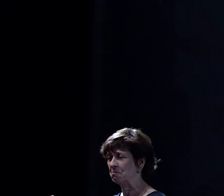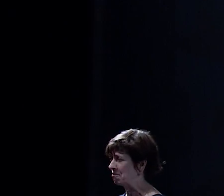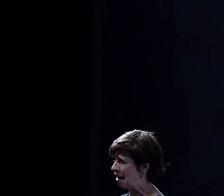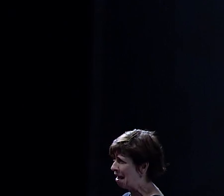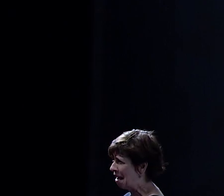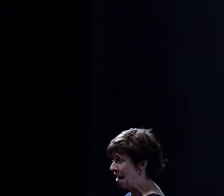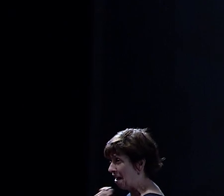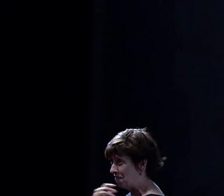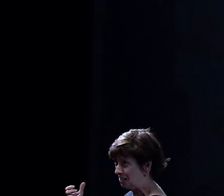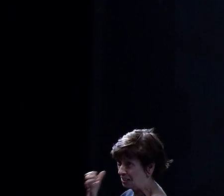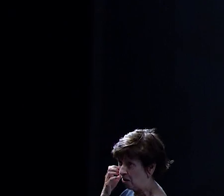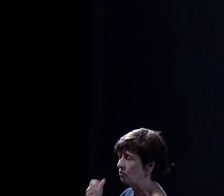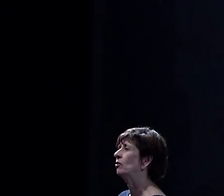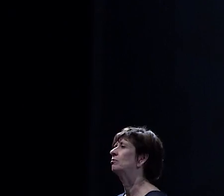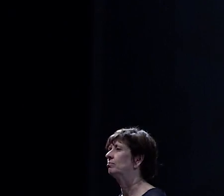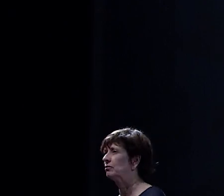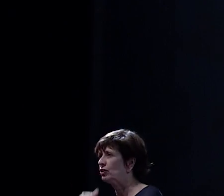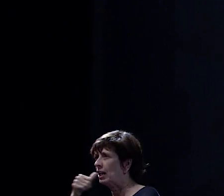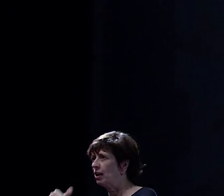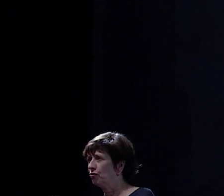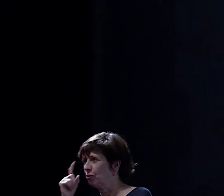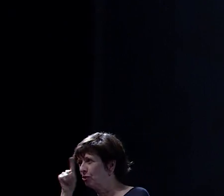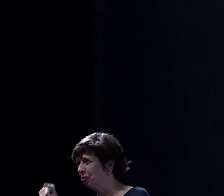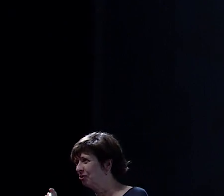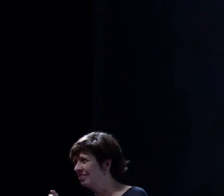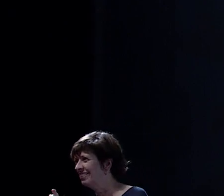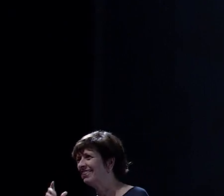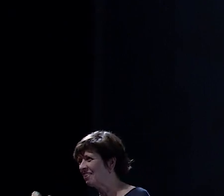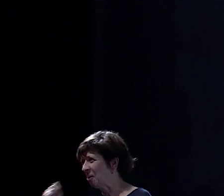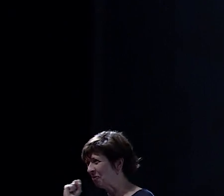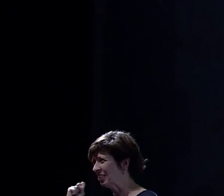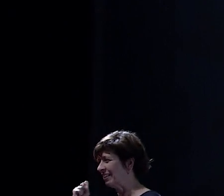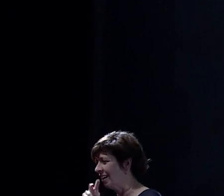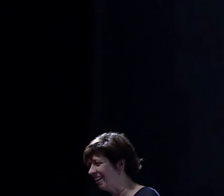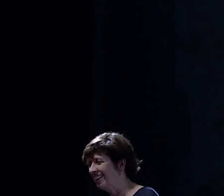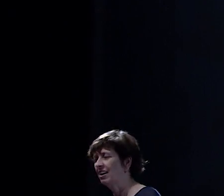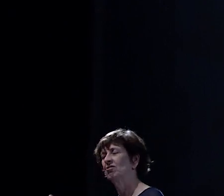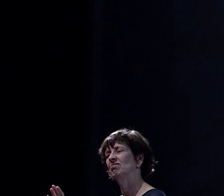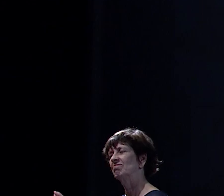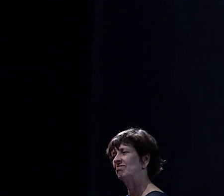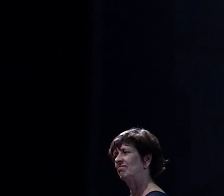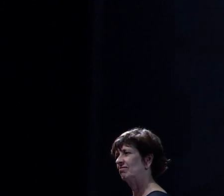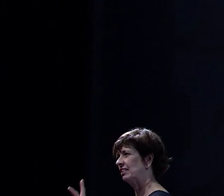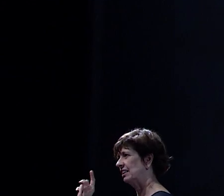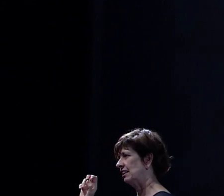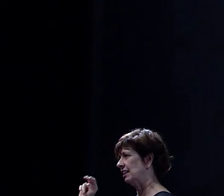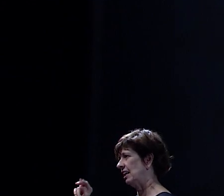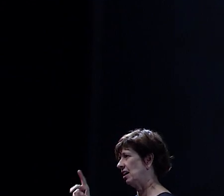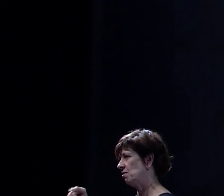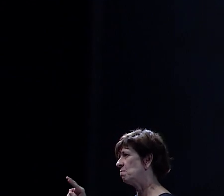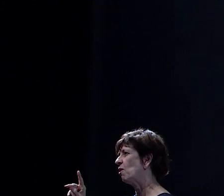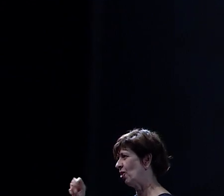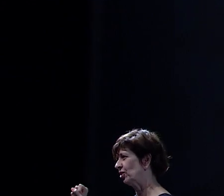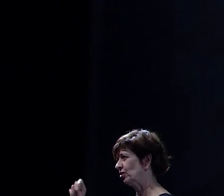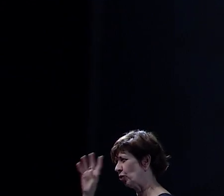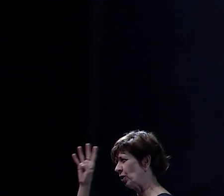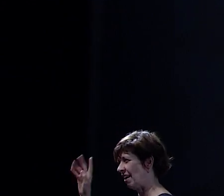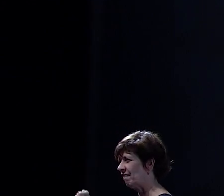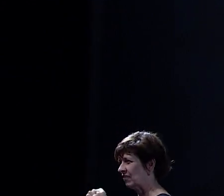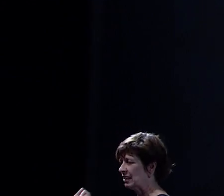cell phone. Oh, hey, here's a letter for you. So it was very interesting. And I give full credit to Ken Parks and the creative team who